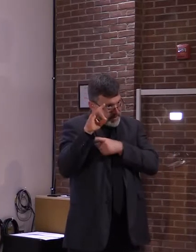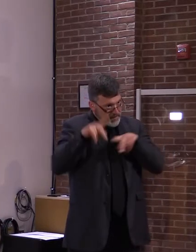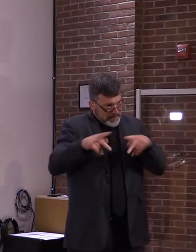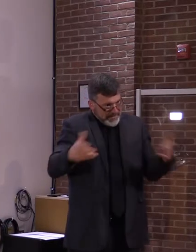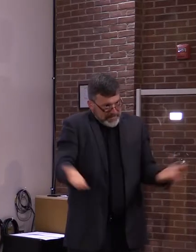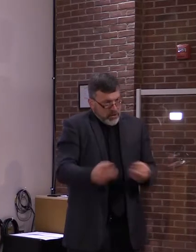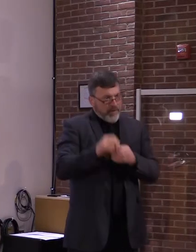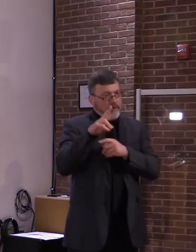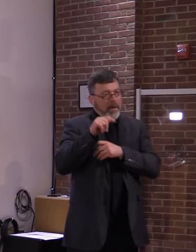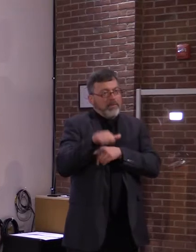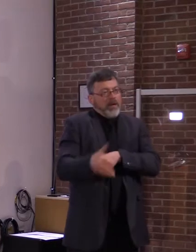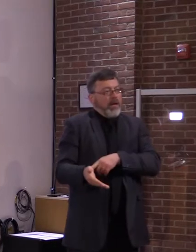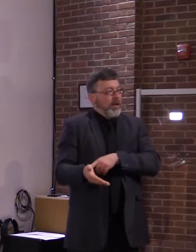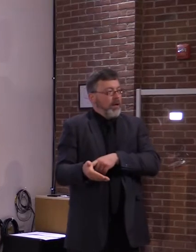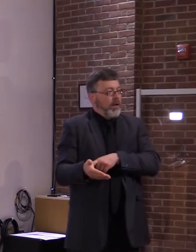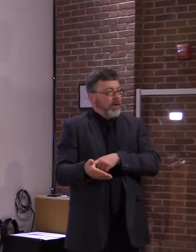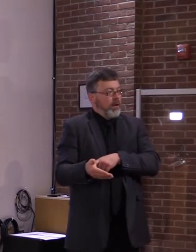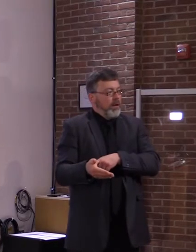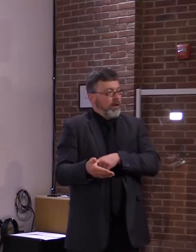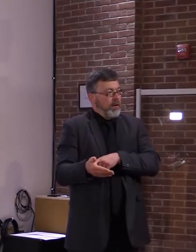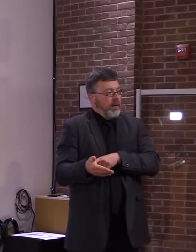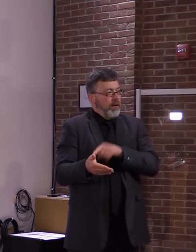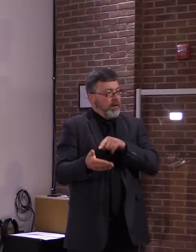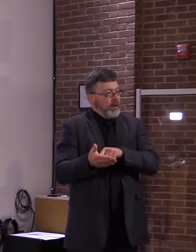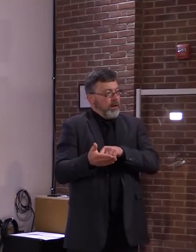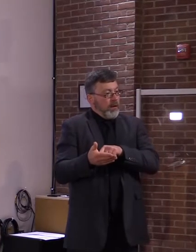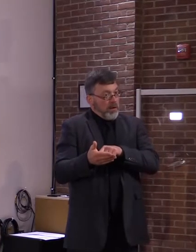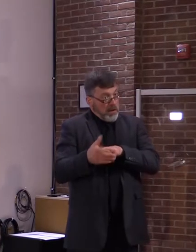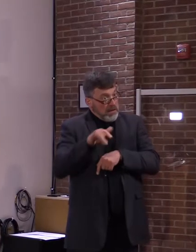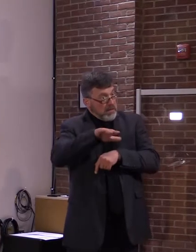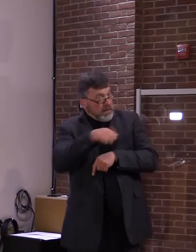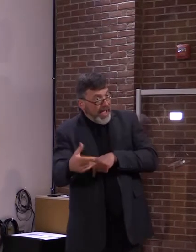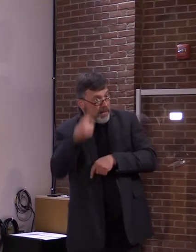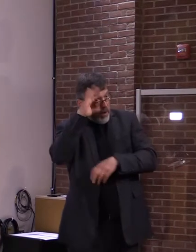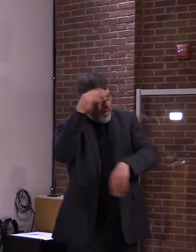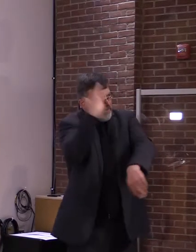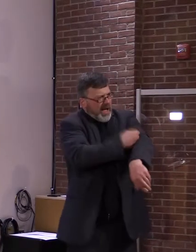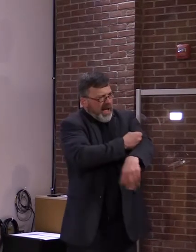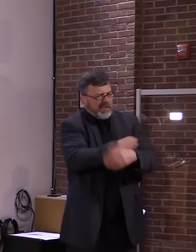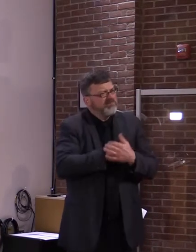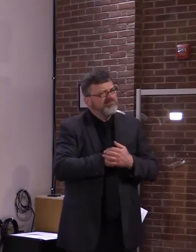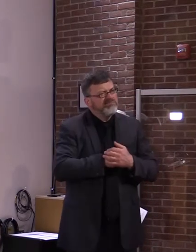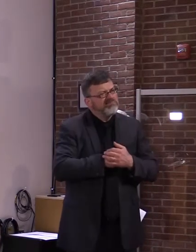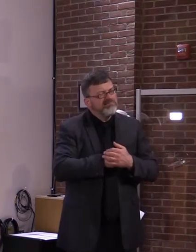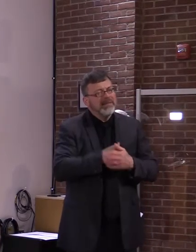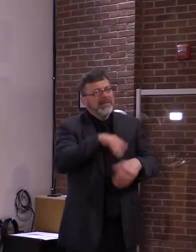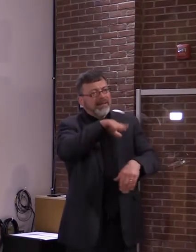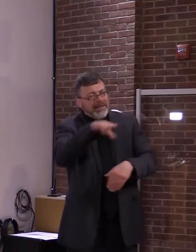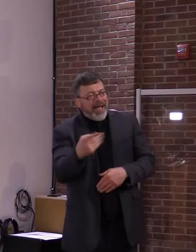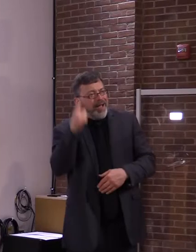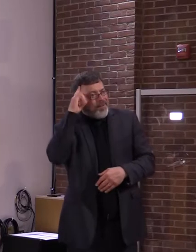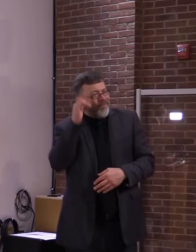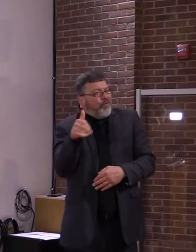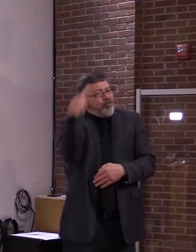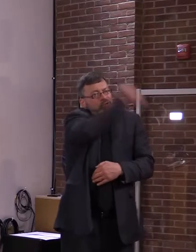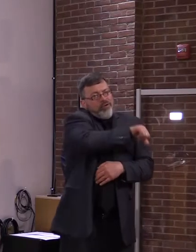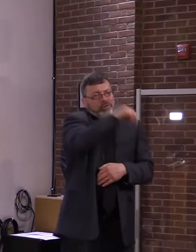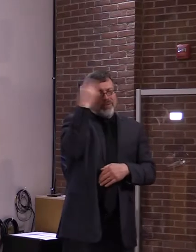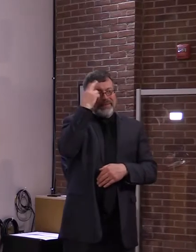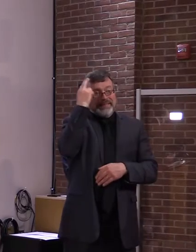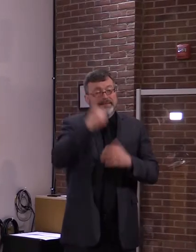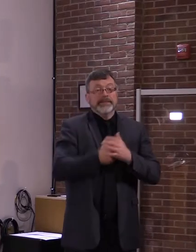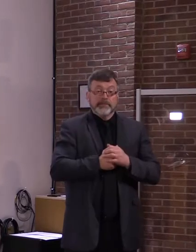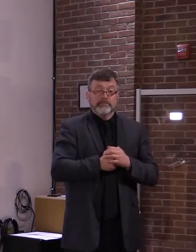vaccinated was not a factor in their deaths. We have yet to hear anything from the CDC Immunization